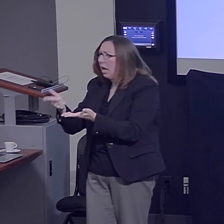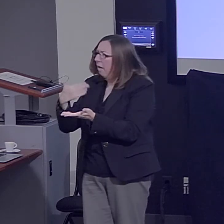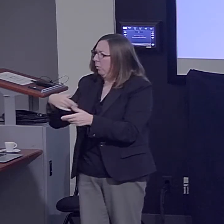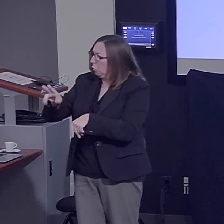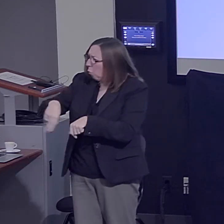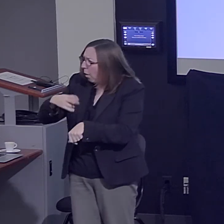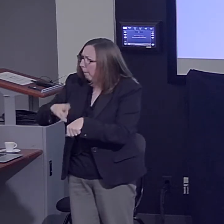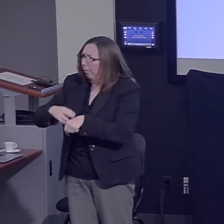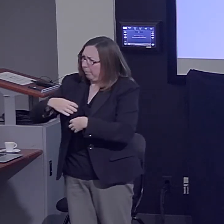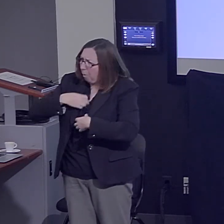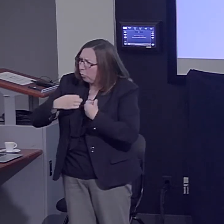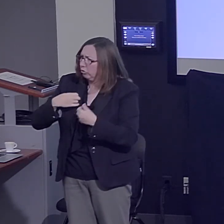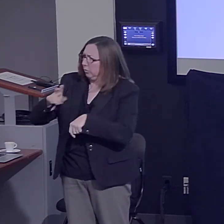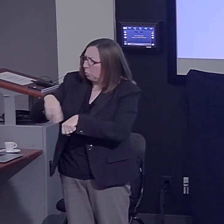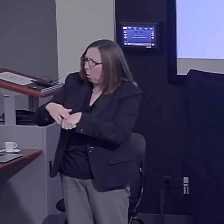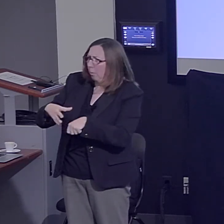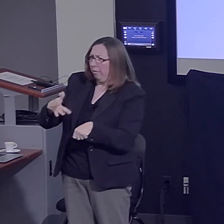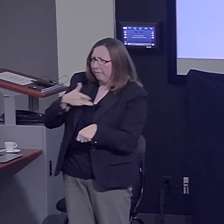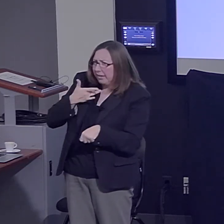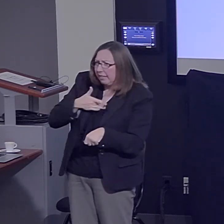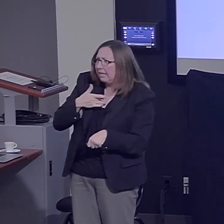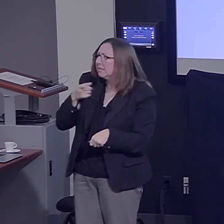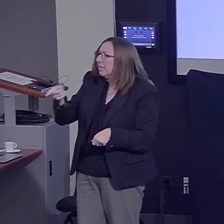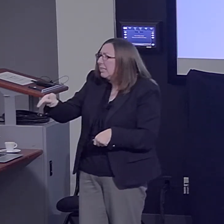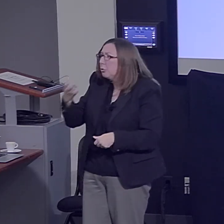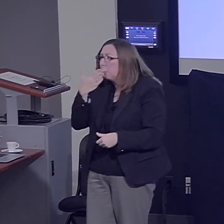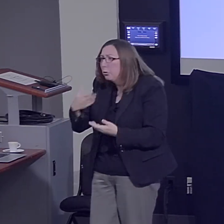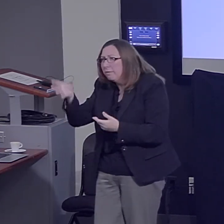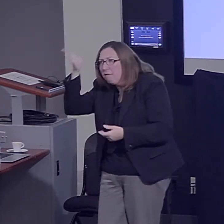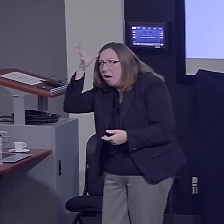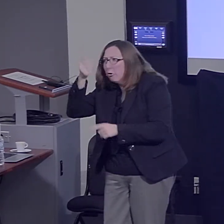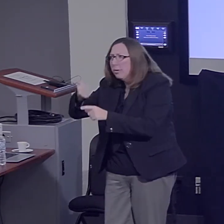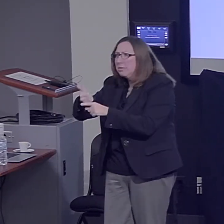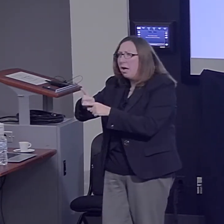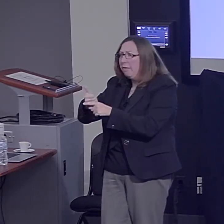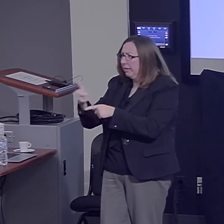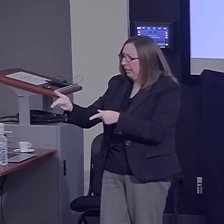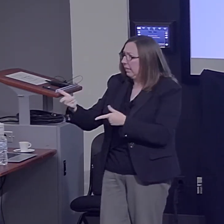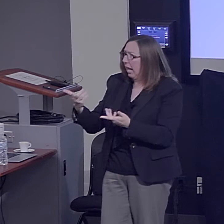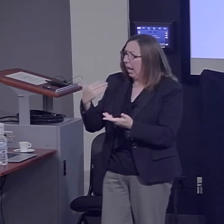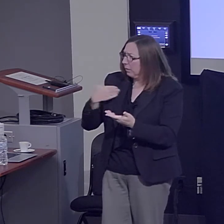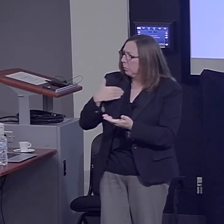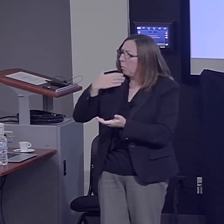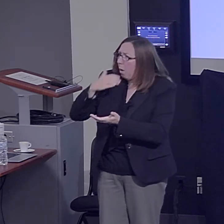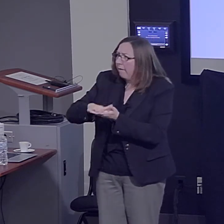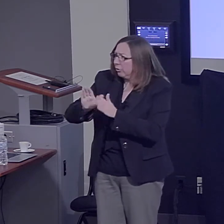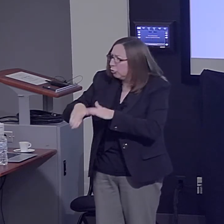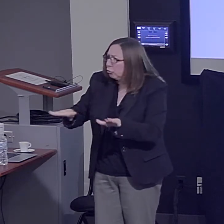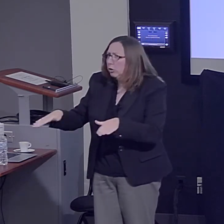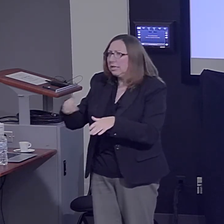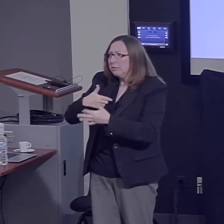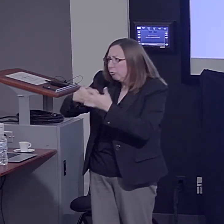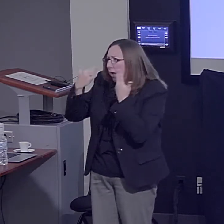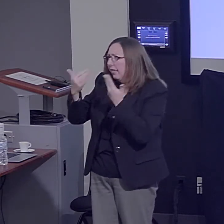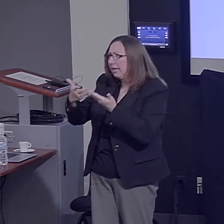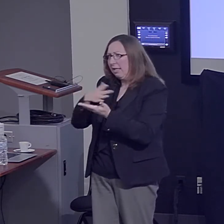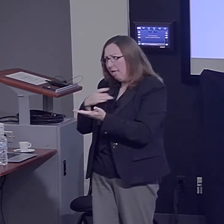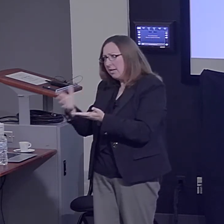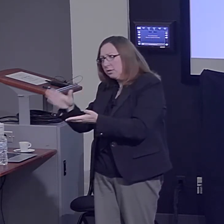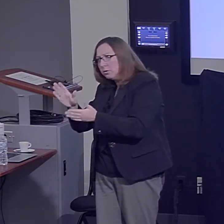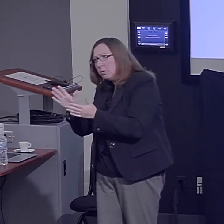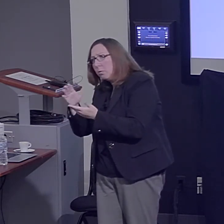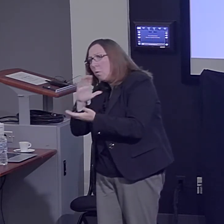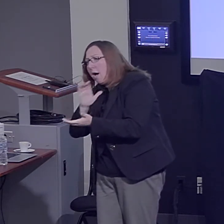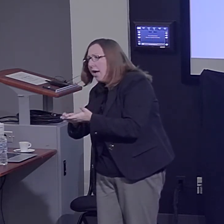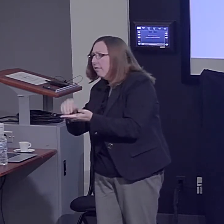He likes the father, he likes the children, he likes the wife, he likes the country, he likes nature, he likes animals.